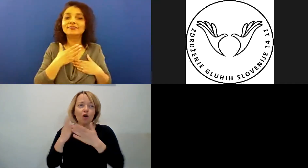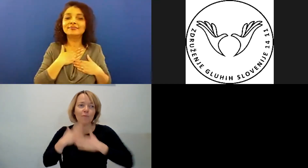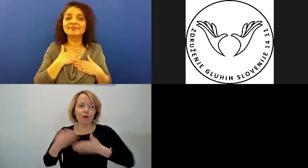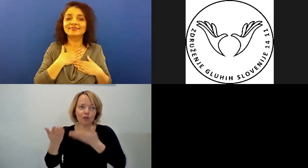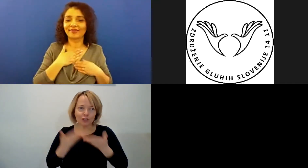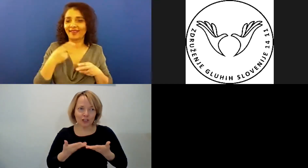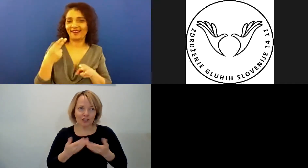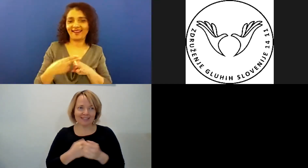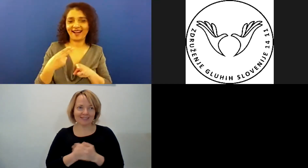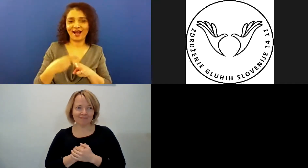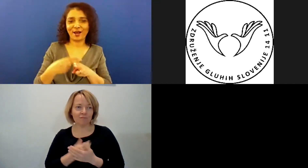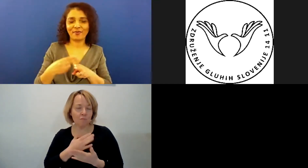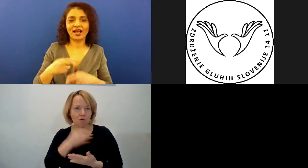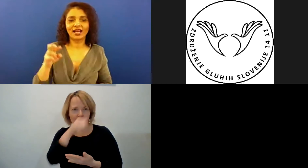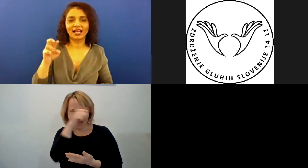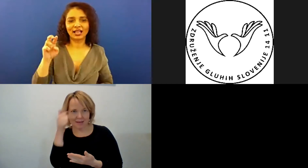Welcome.